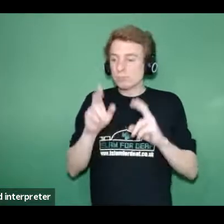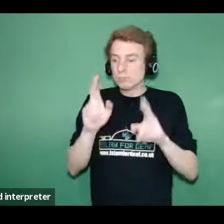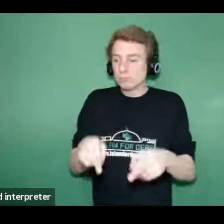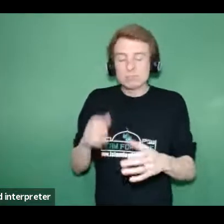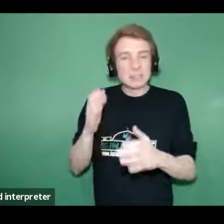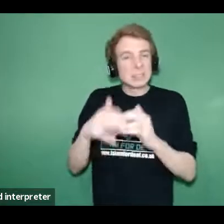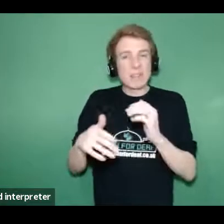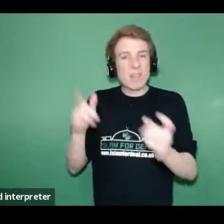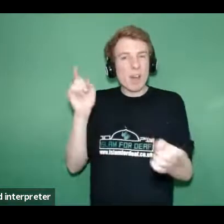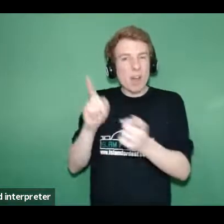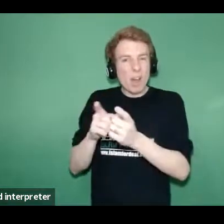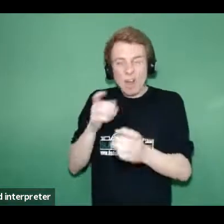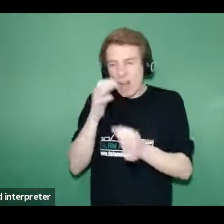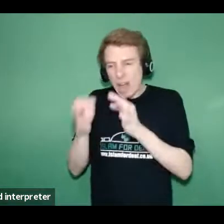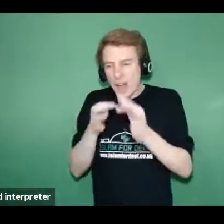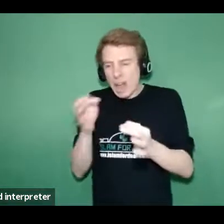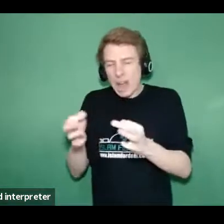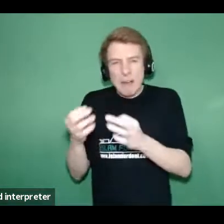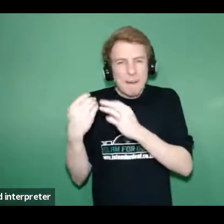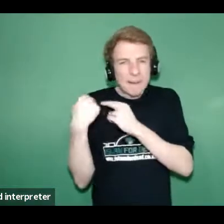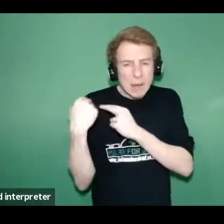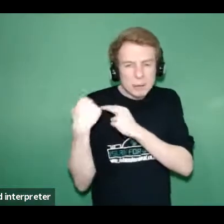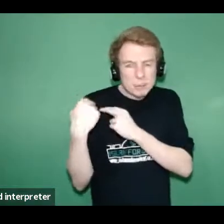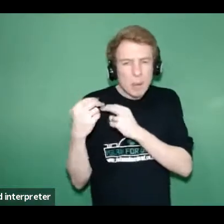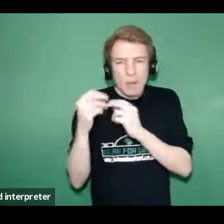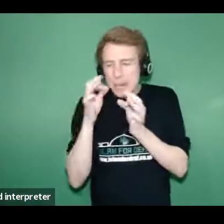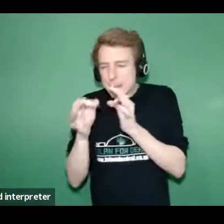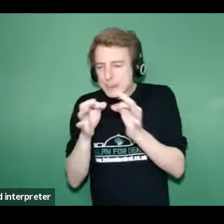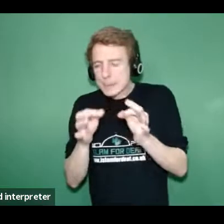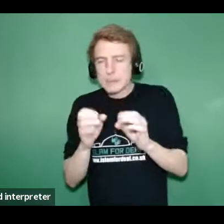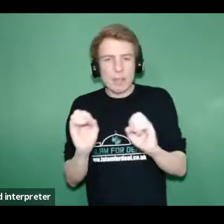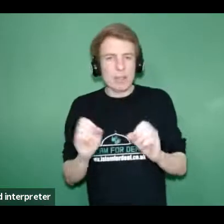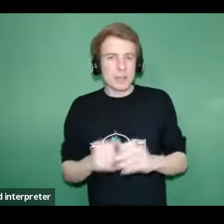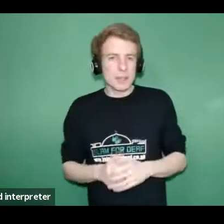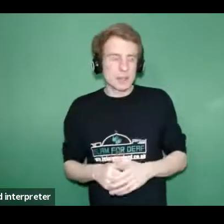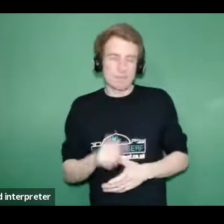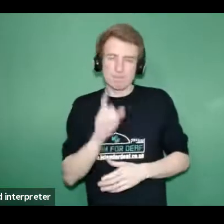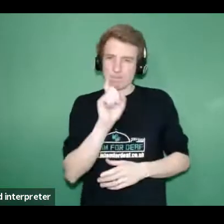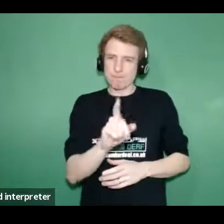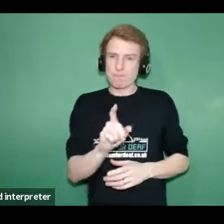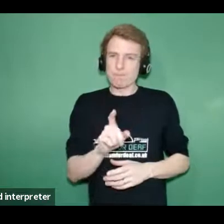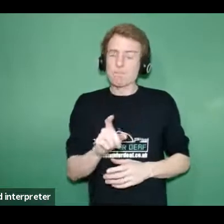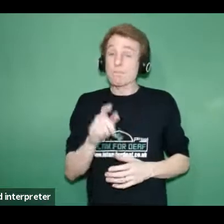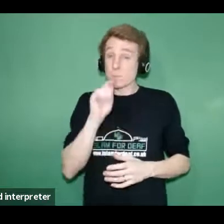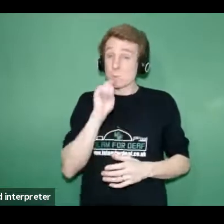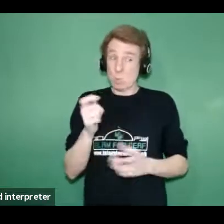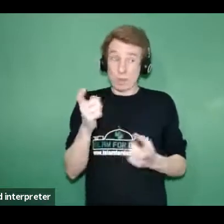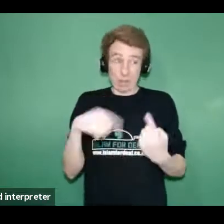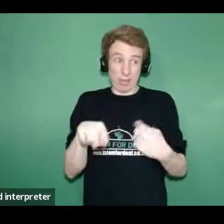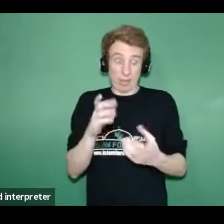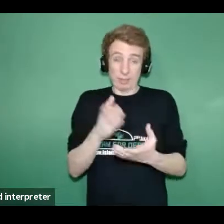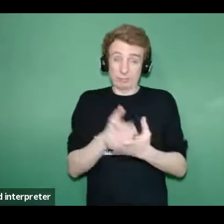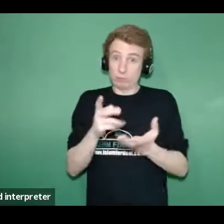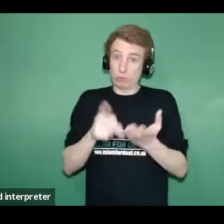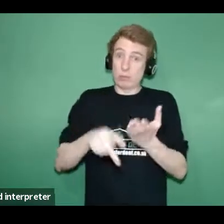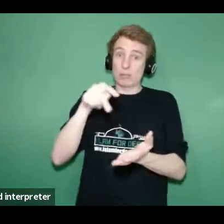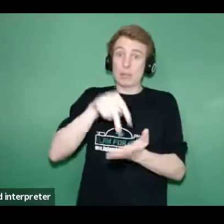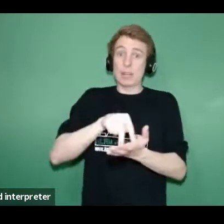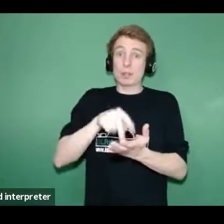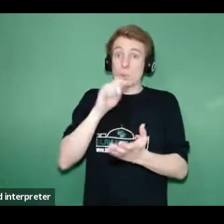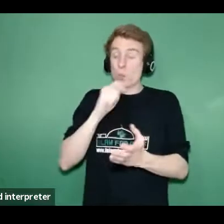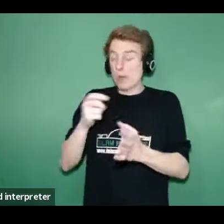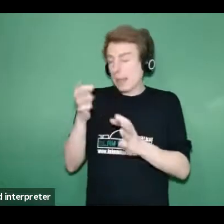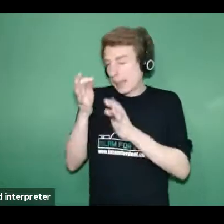However, when we die, we'll be resurrected and we'll be taken into account.